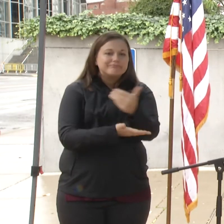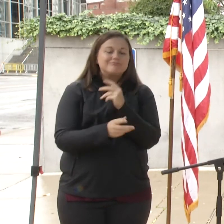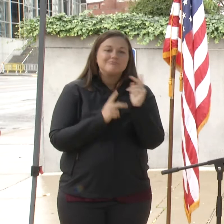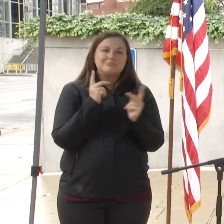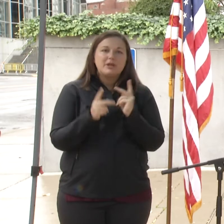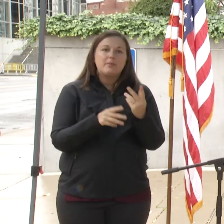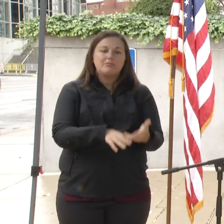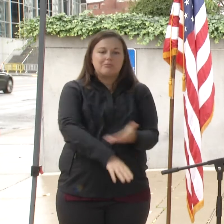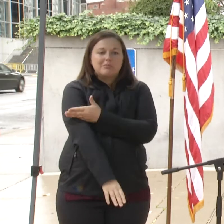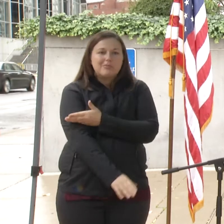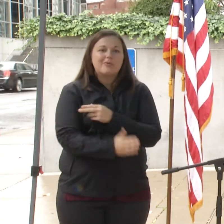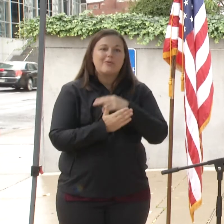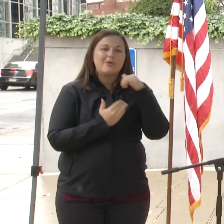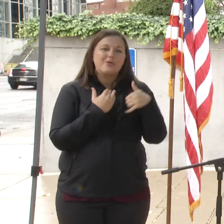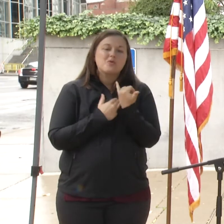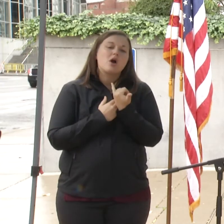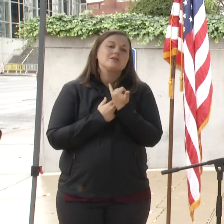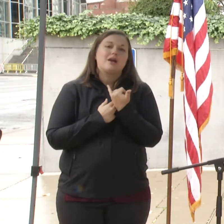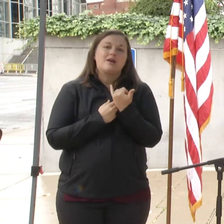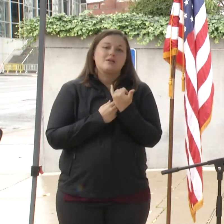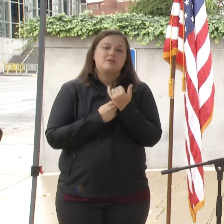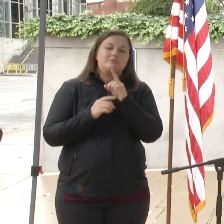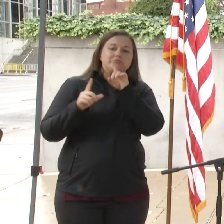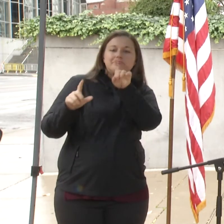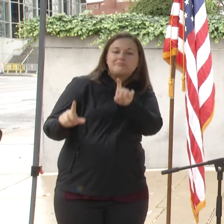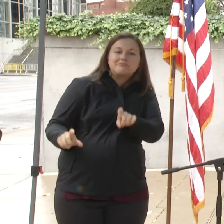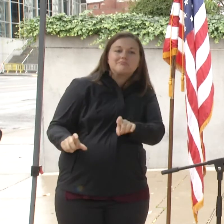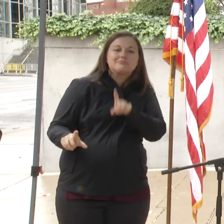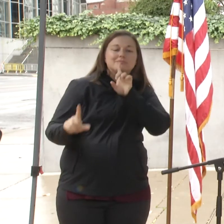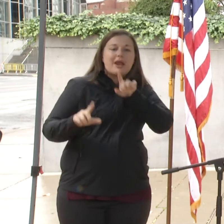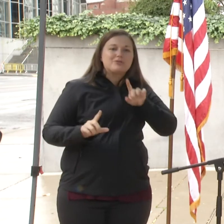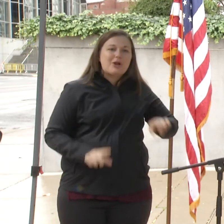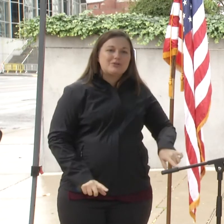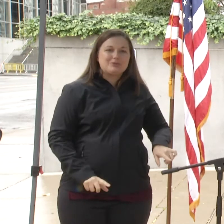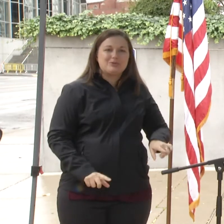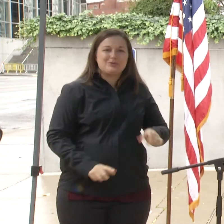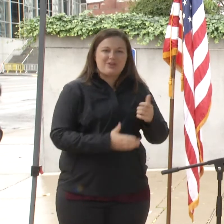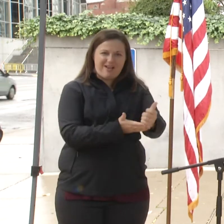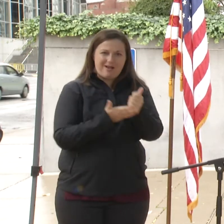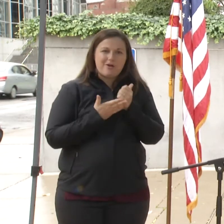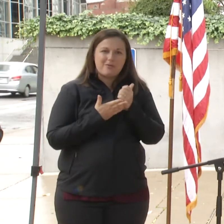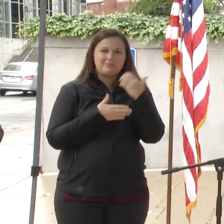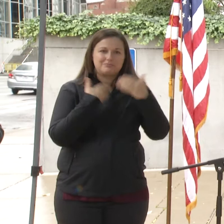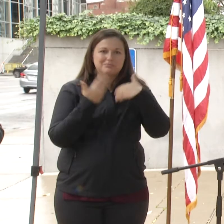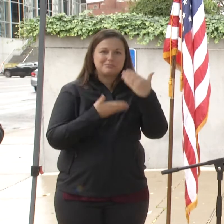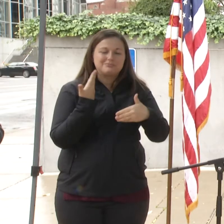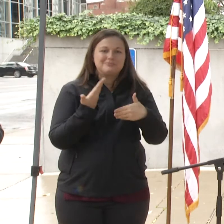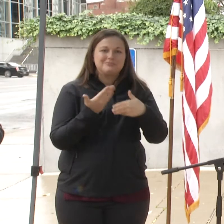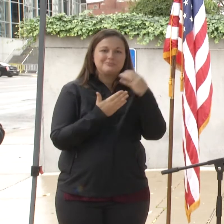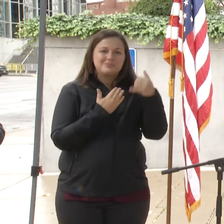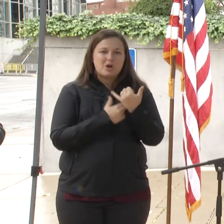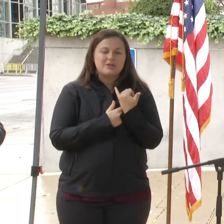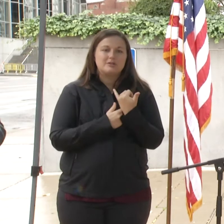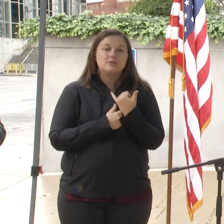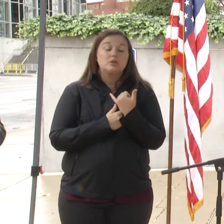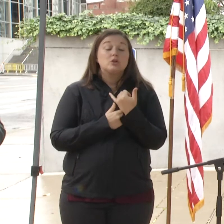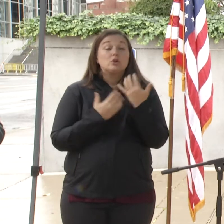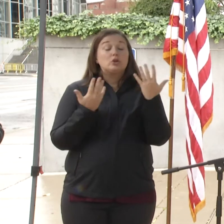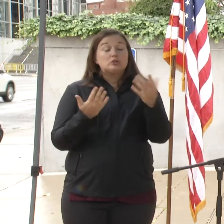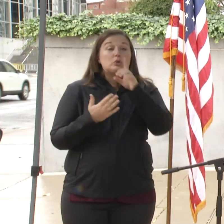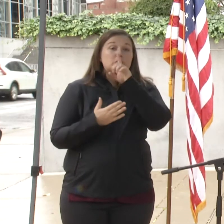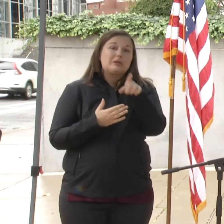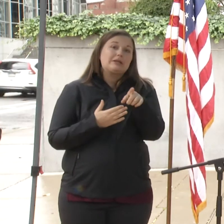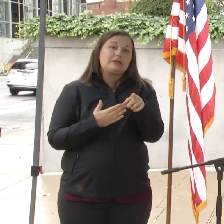and really answer a lot of questions that throughout the whole process. So in closing, I'm